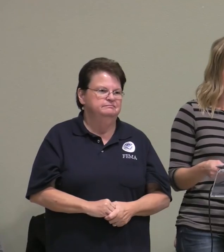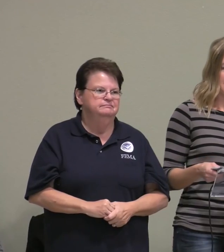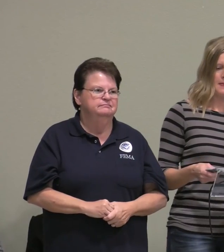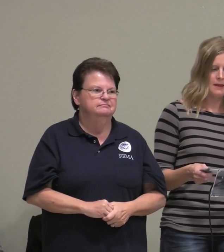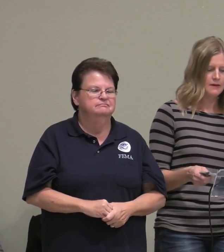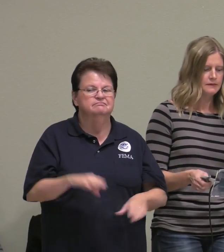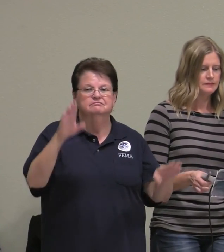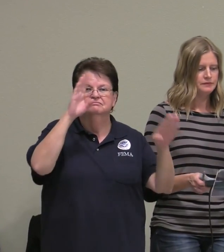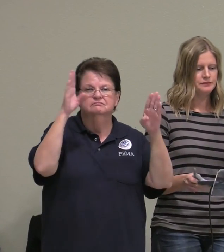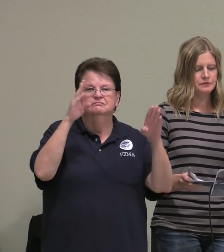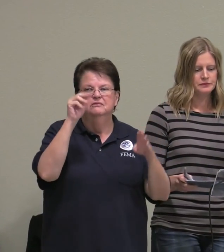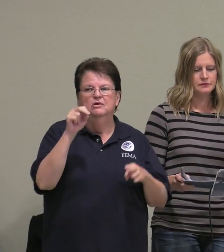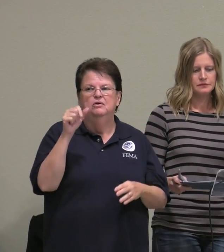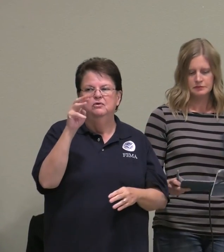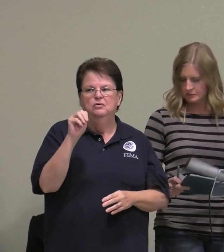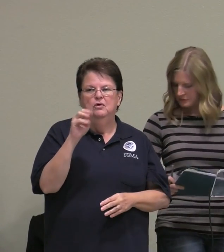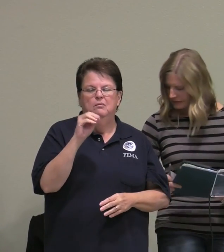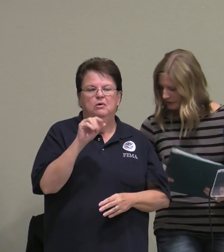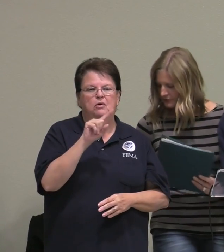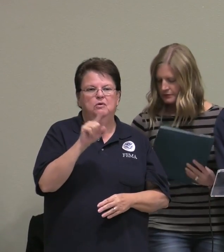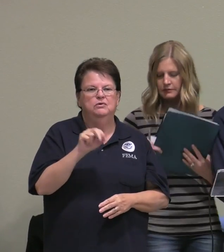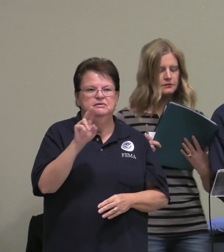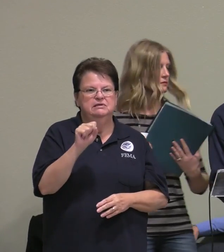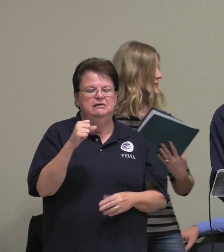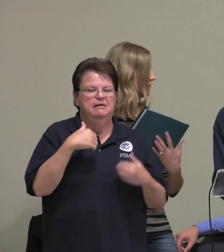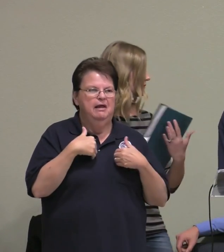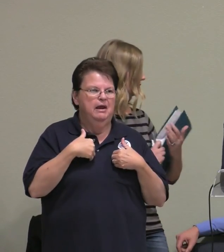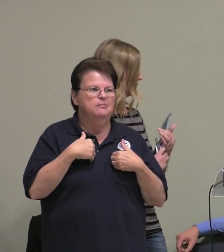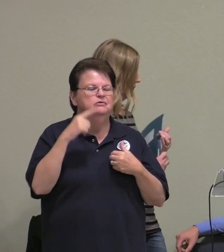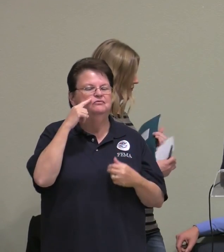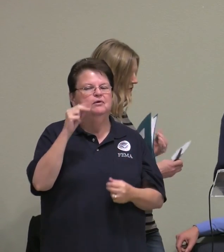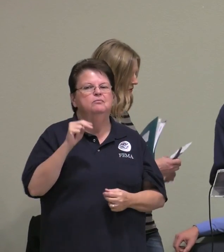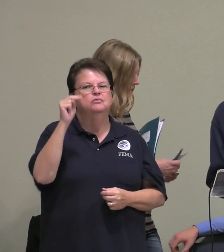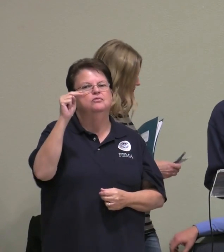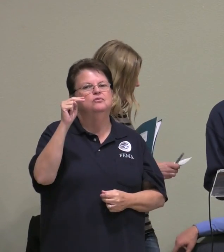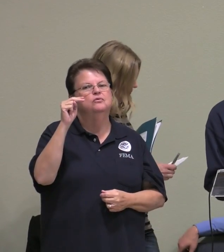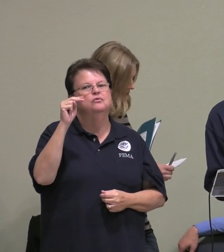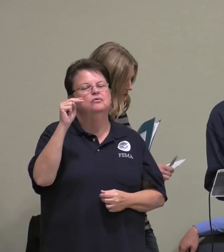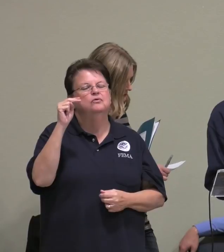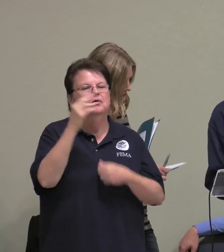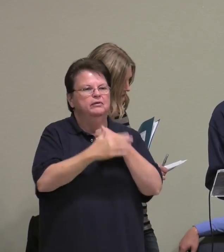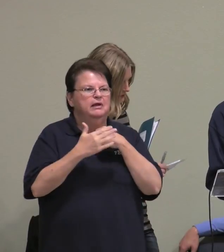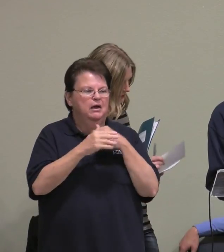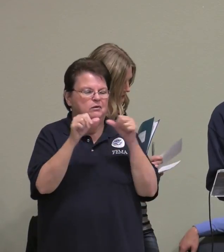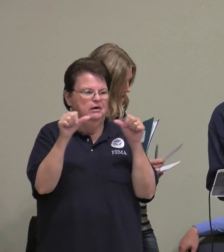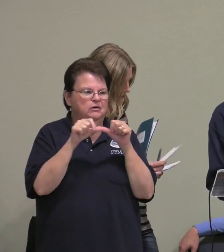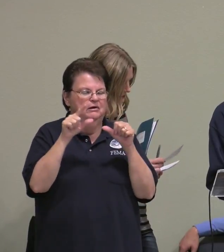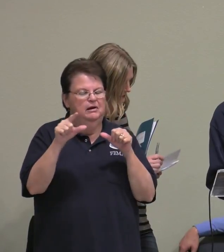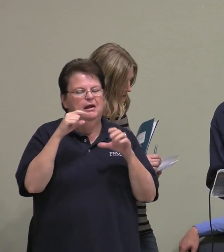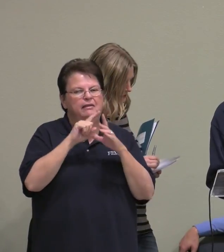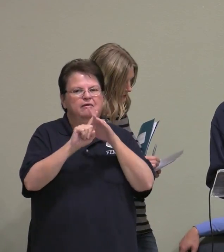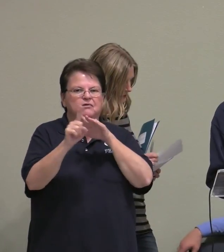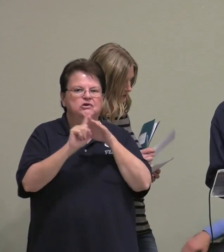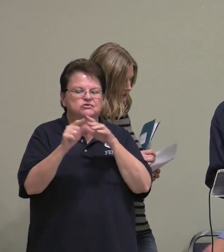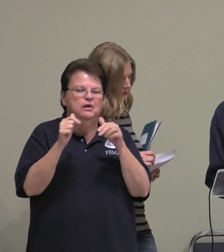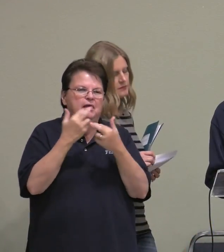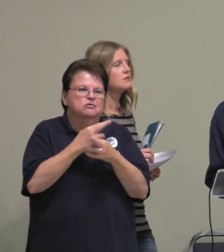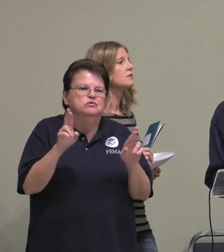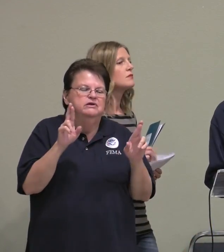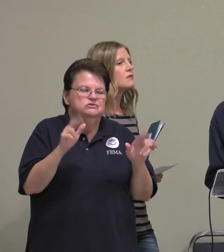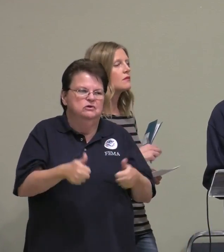So hi, I'm Norm Ozeen from North Valley Animal Disaster Group. I'm part of the evacuation effort up there and the rescue effort.